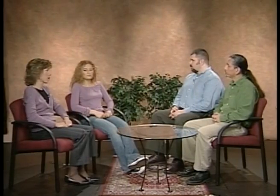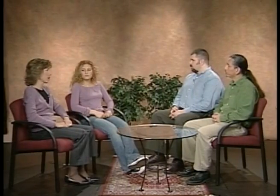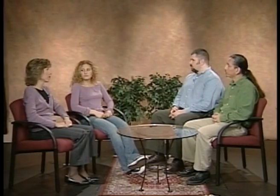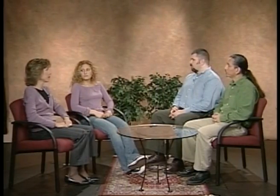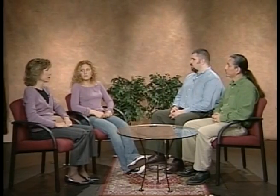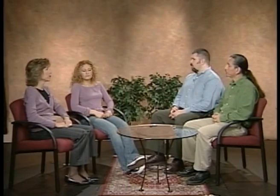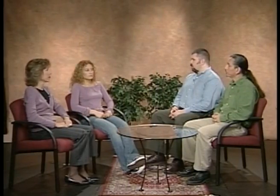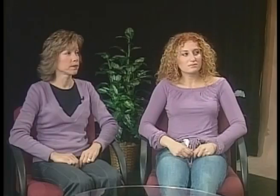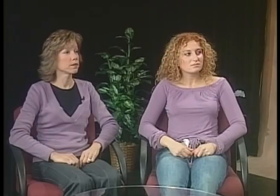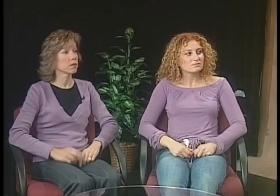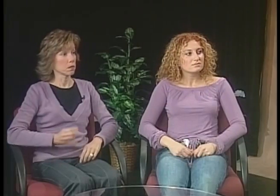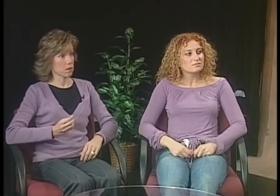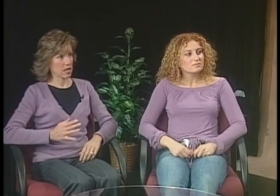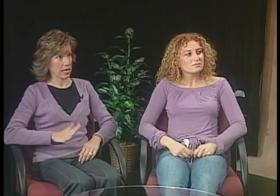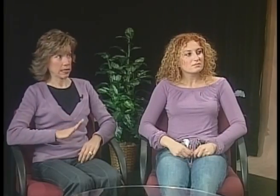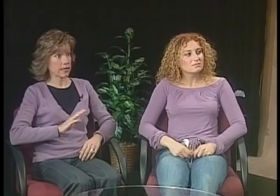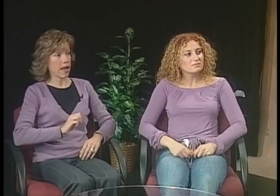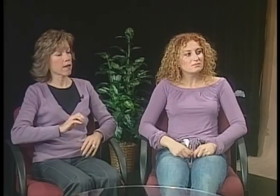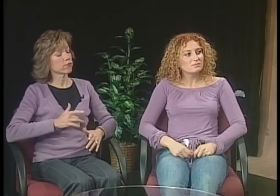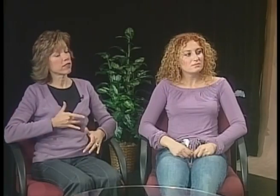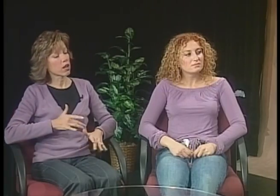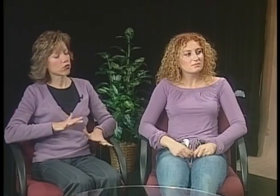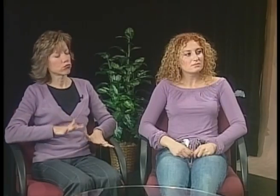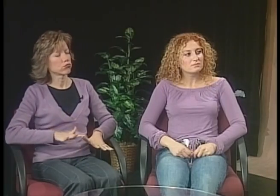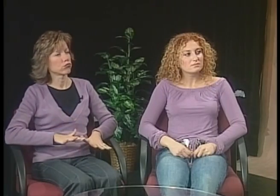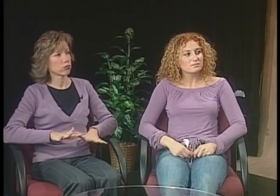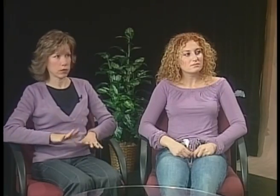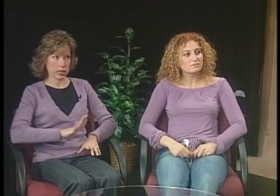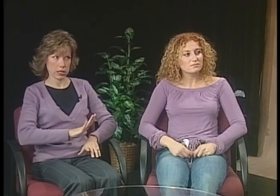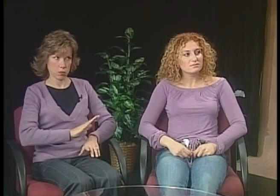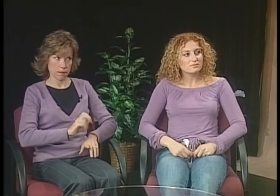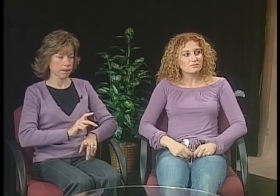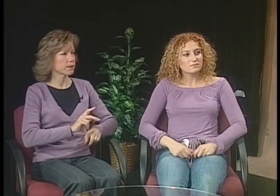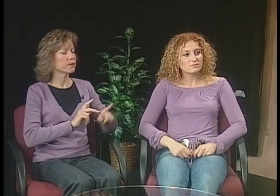problem. Okay. When you say abusive, what do you mean?